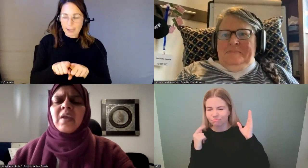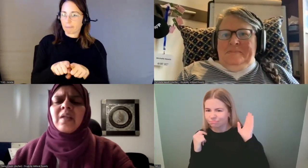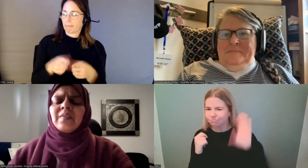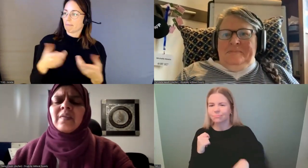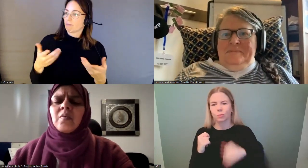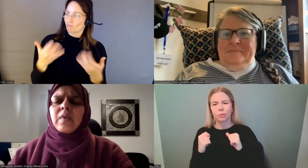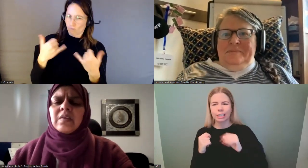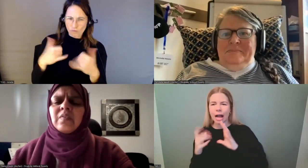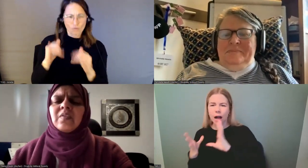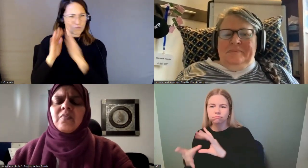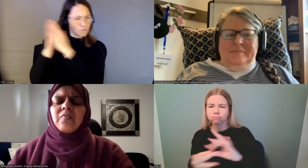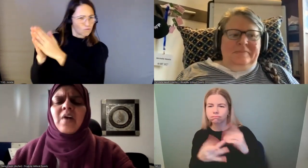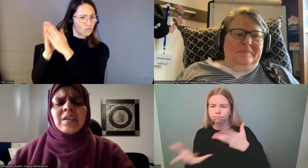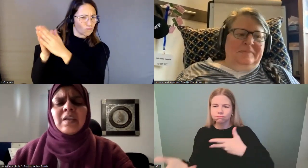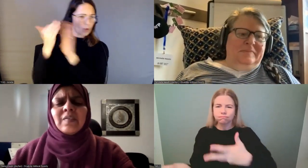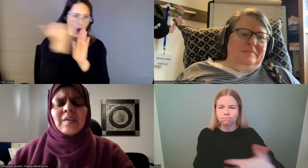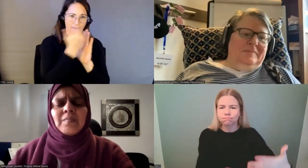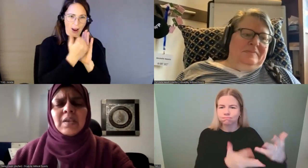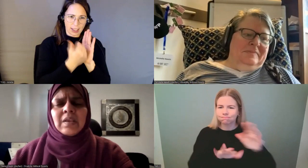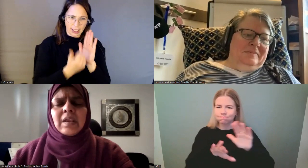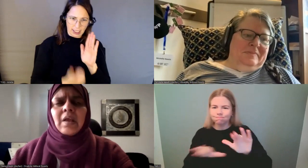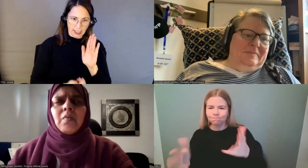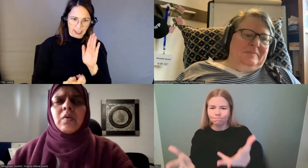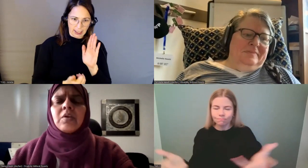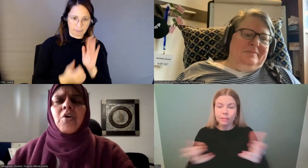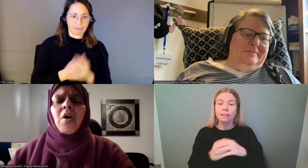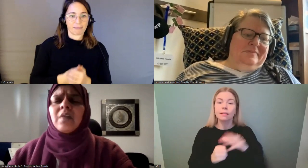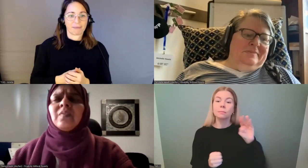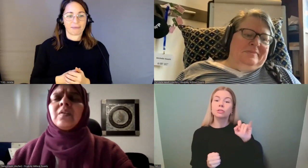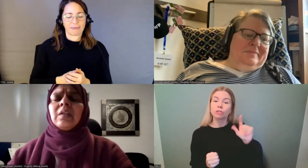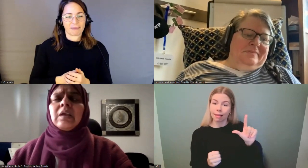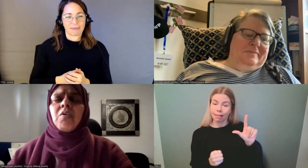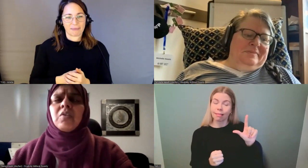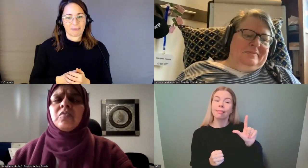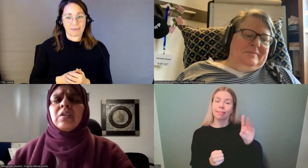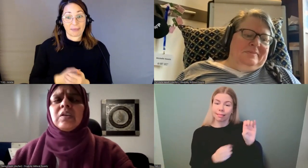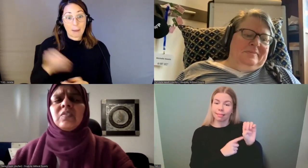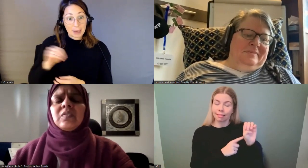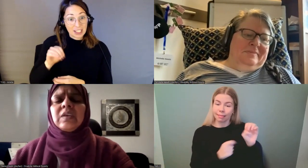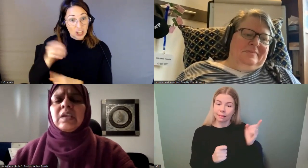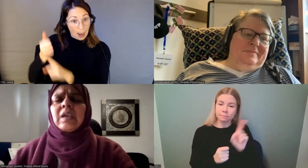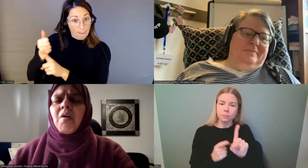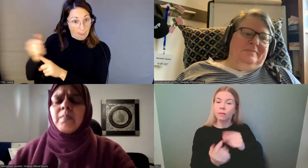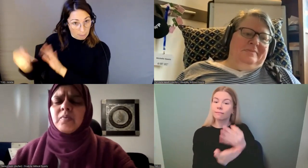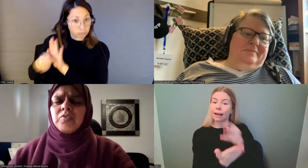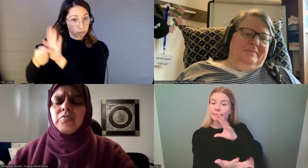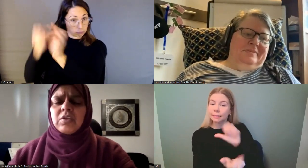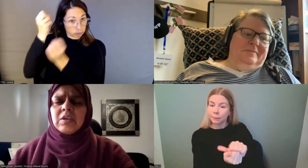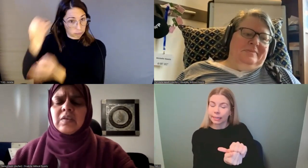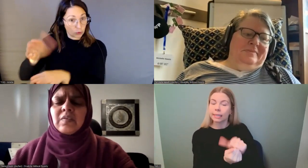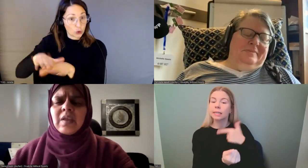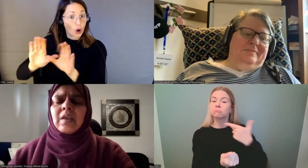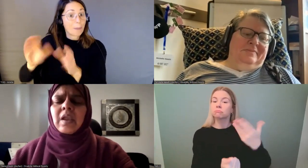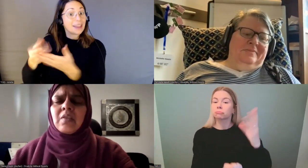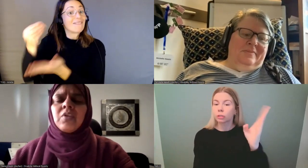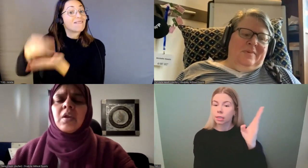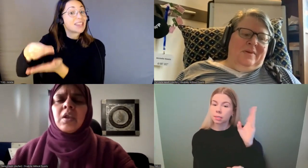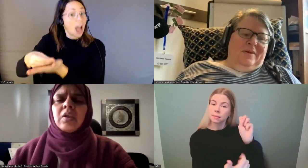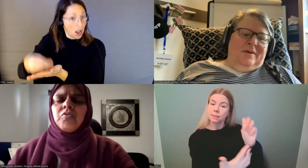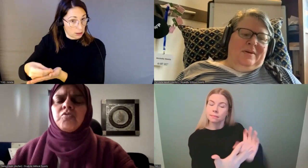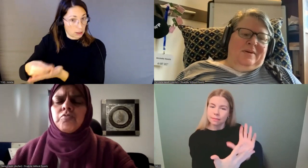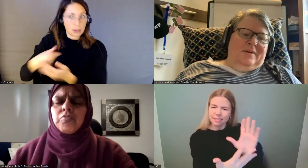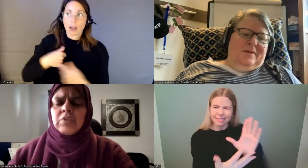Michelle presents as a witness to the Finance Committee. We're constantly seeking opportunities